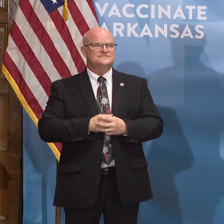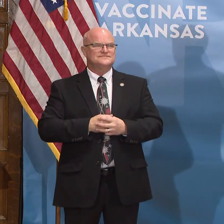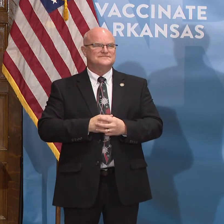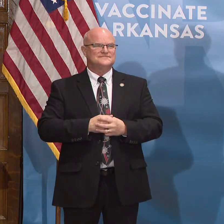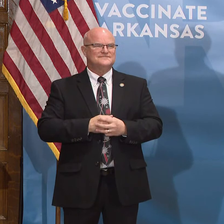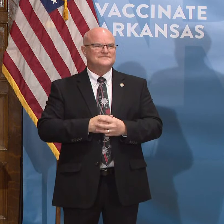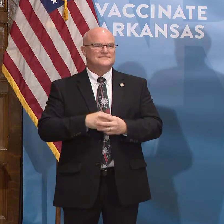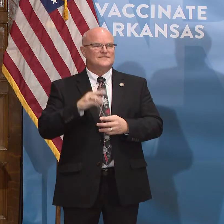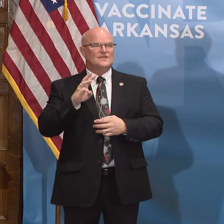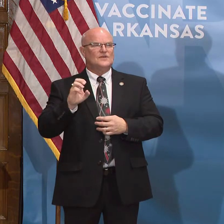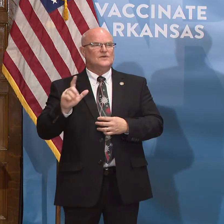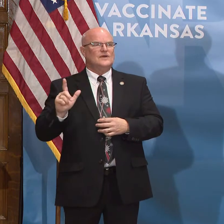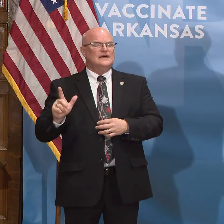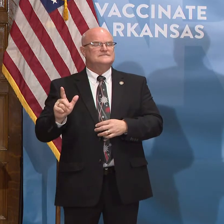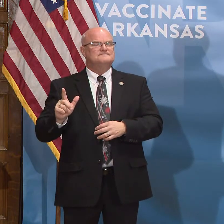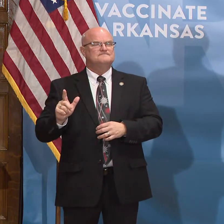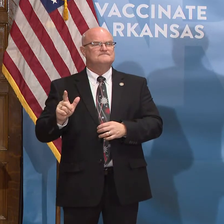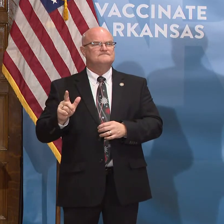Well,